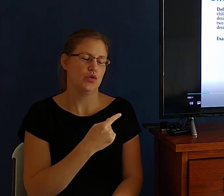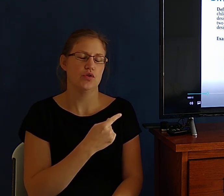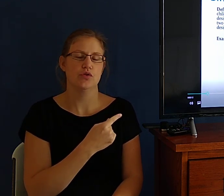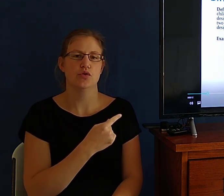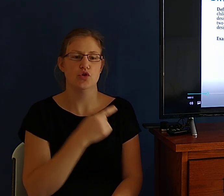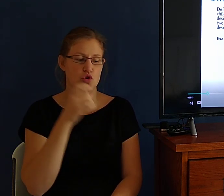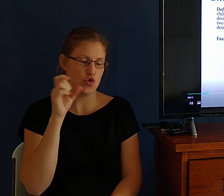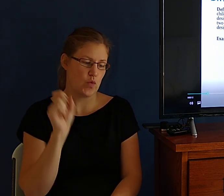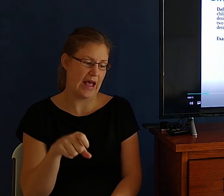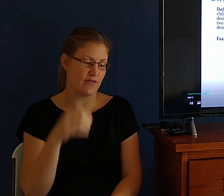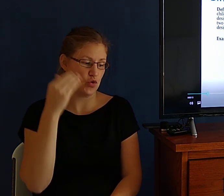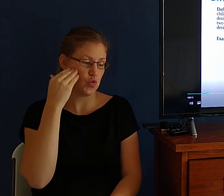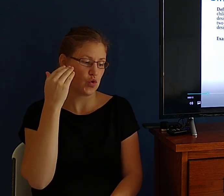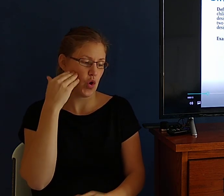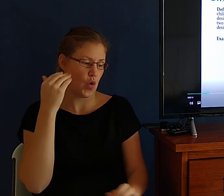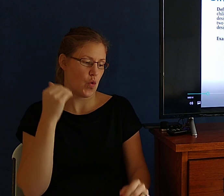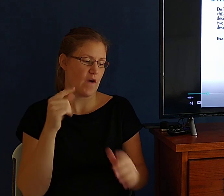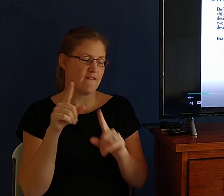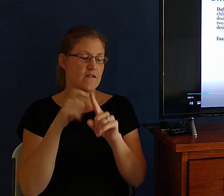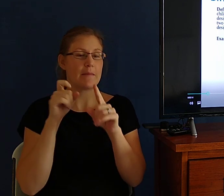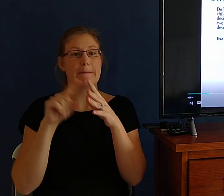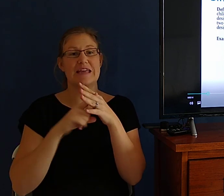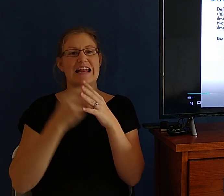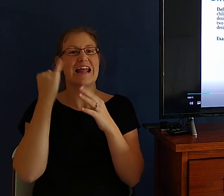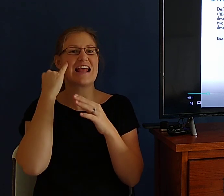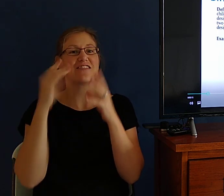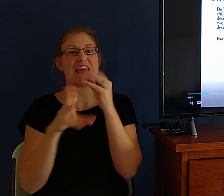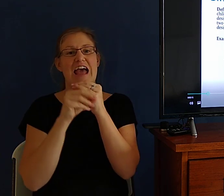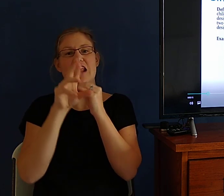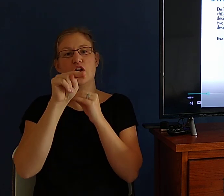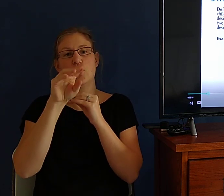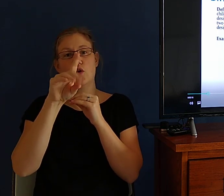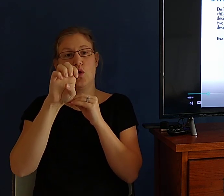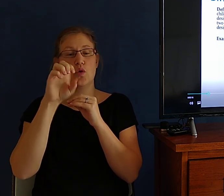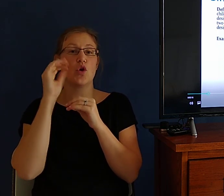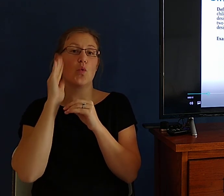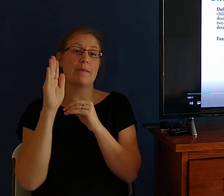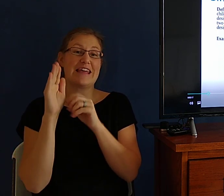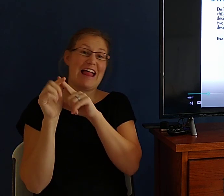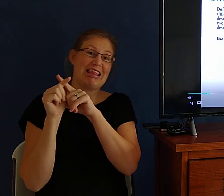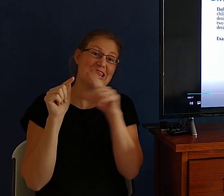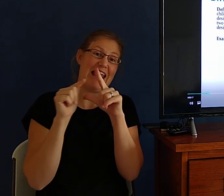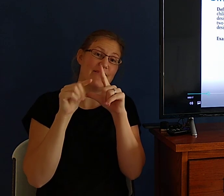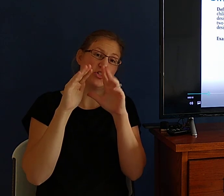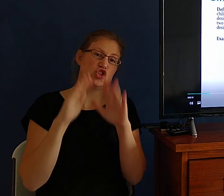determine from the beginning if the added node it's gonna be a left child